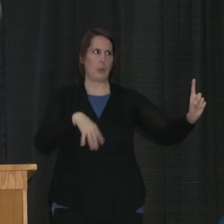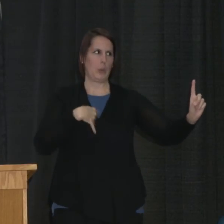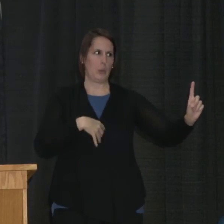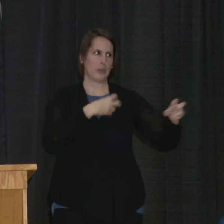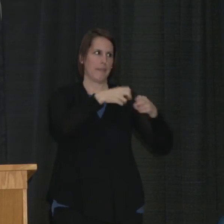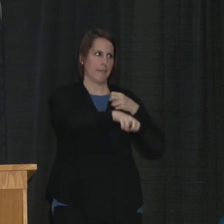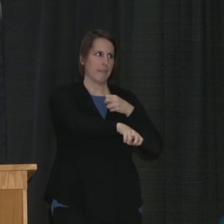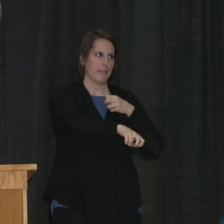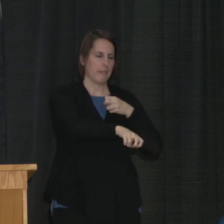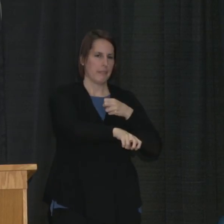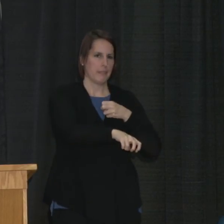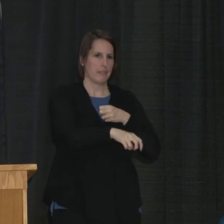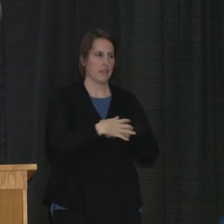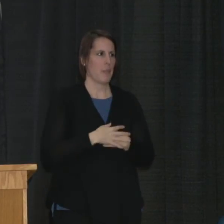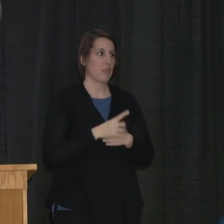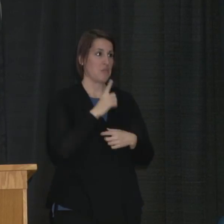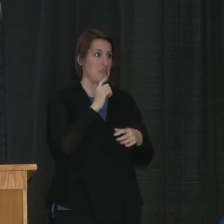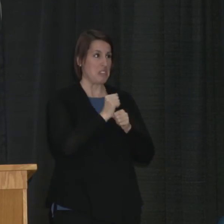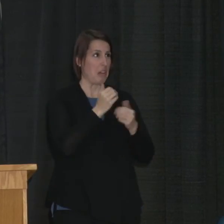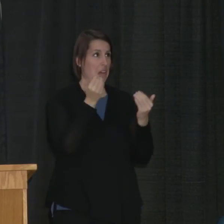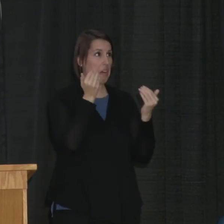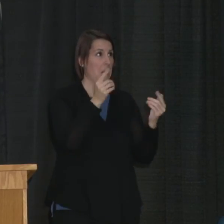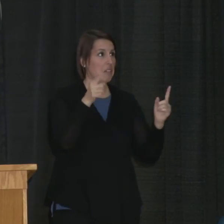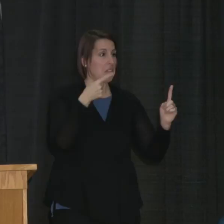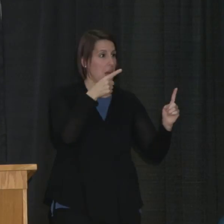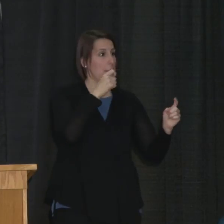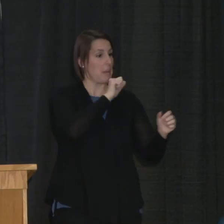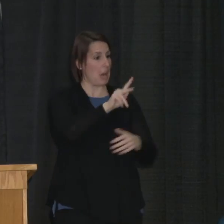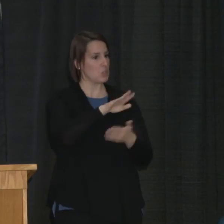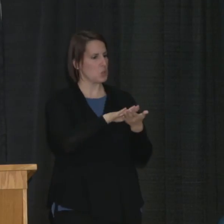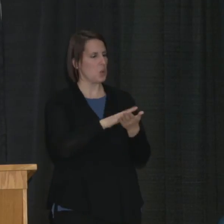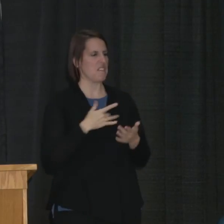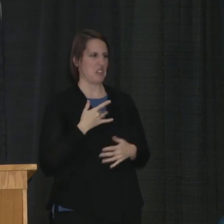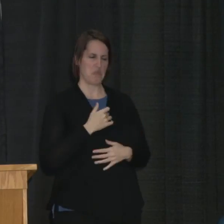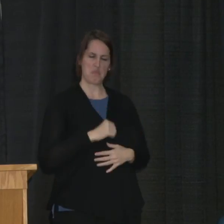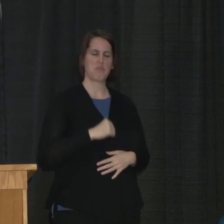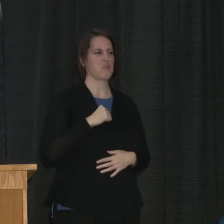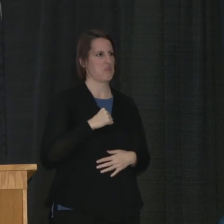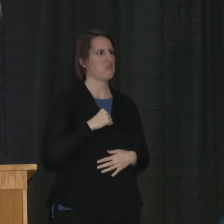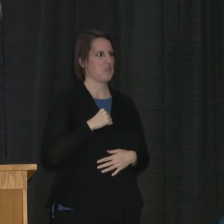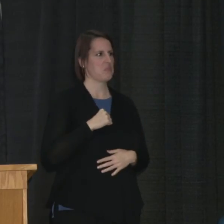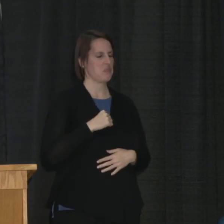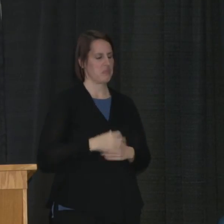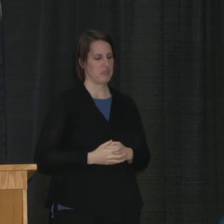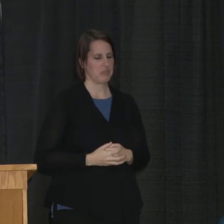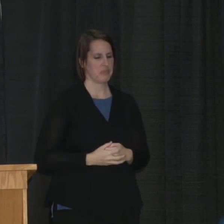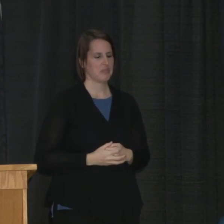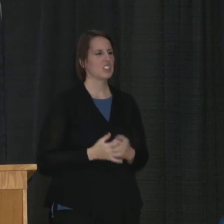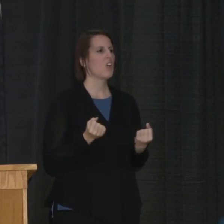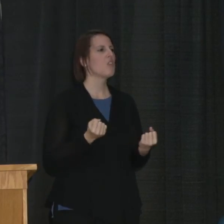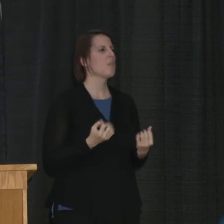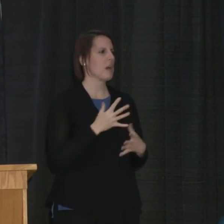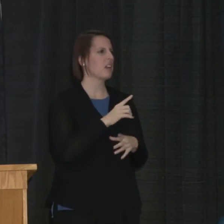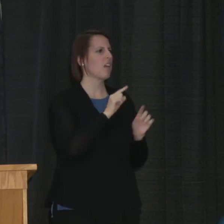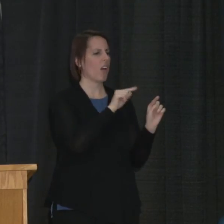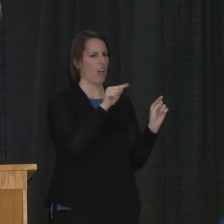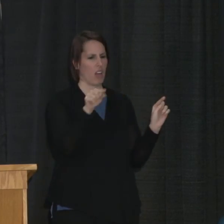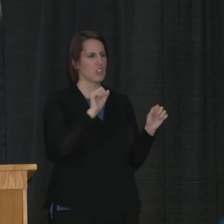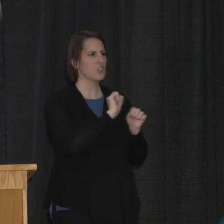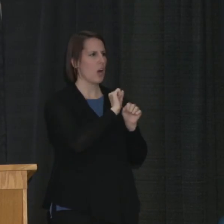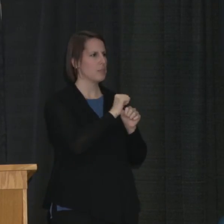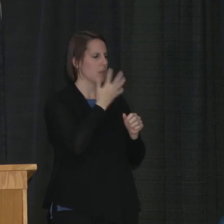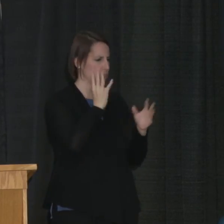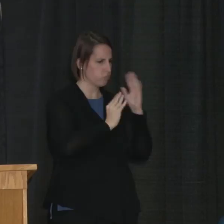It's a decision I will never regret. I've worked multiple jobs throughout my programs and was fortunate enough to have been awarded a number